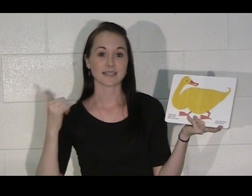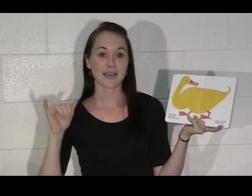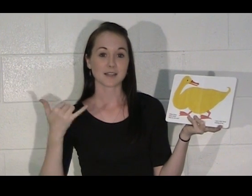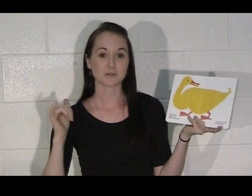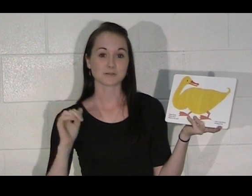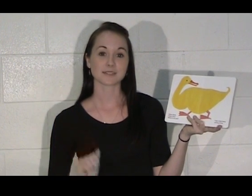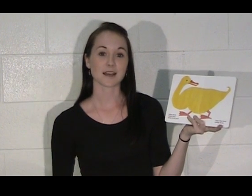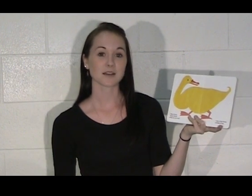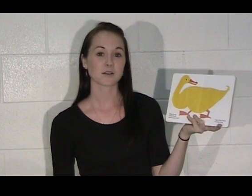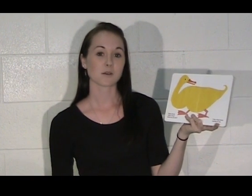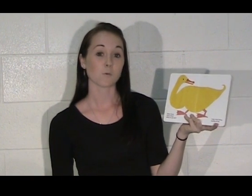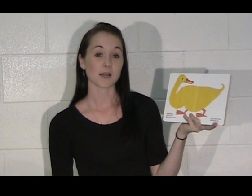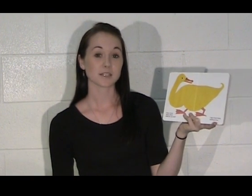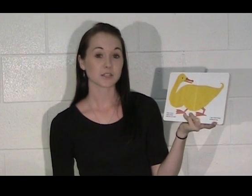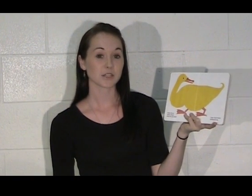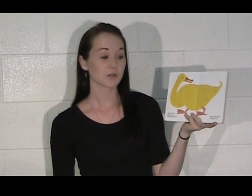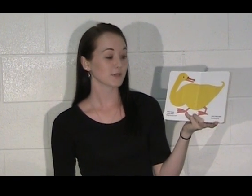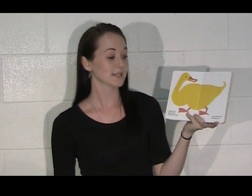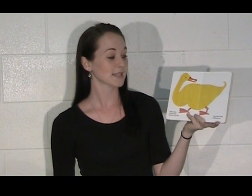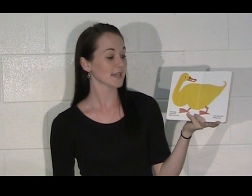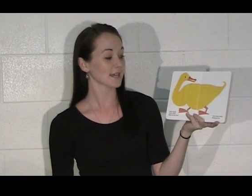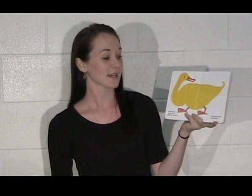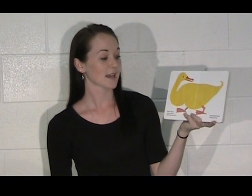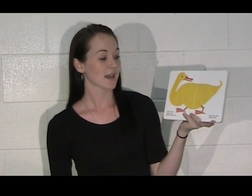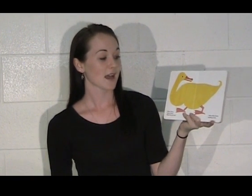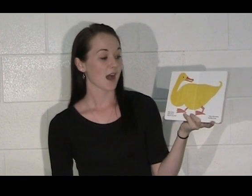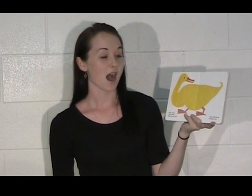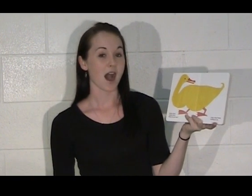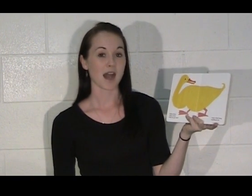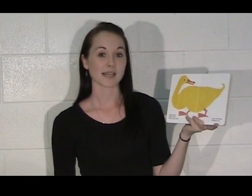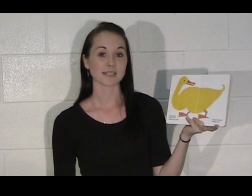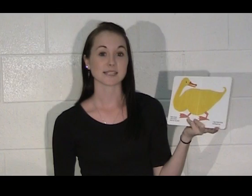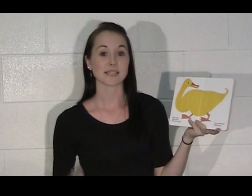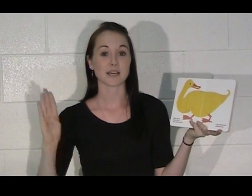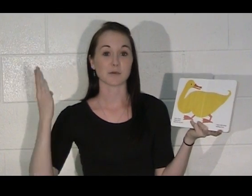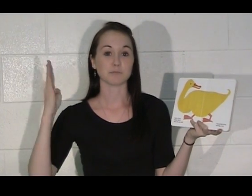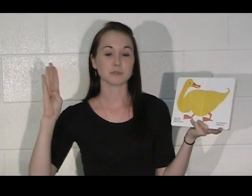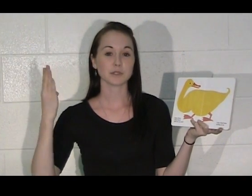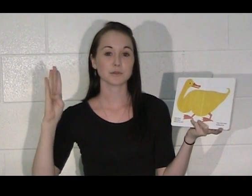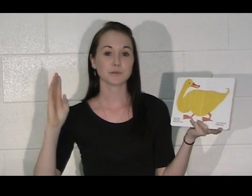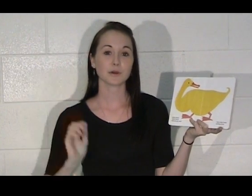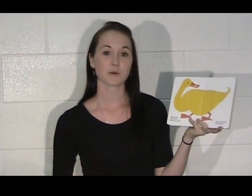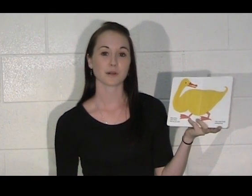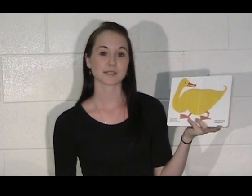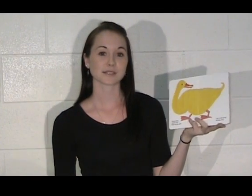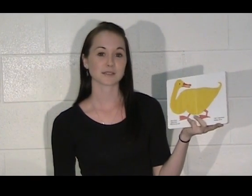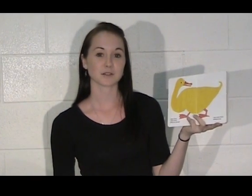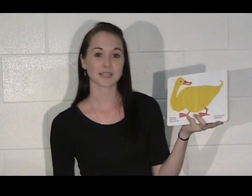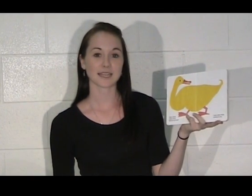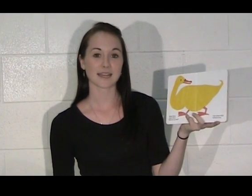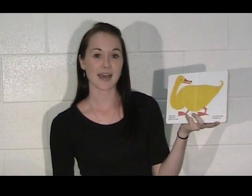Yellow duck, what do you see? I see a blue horse looking at